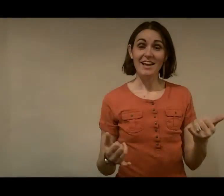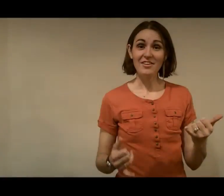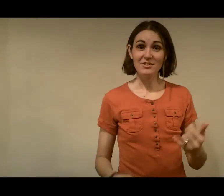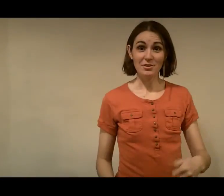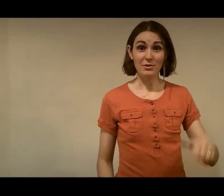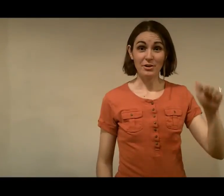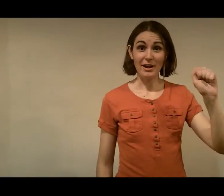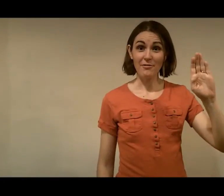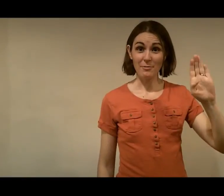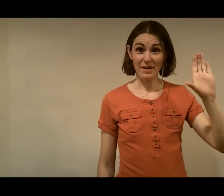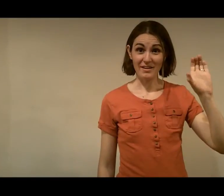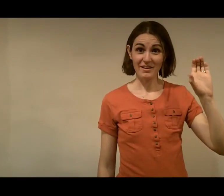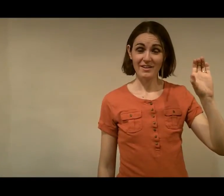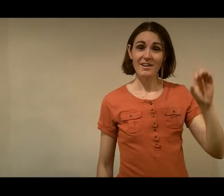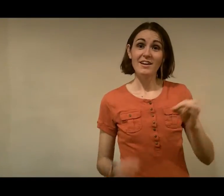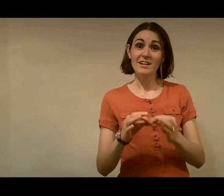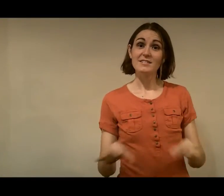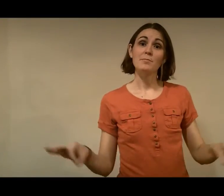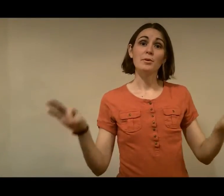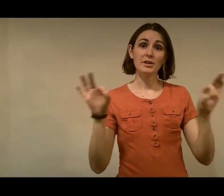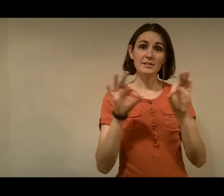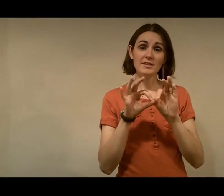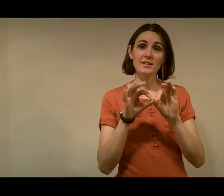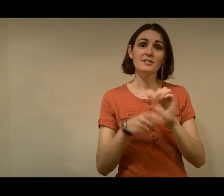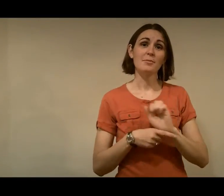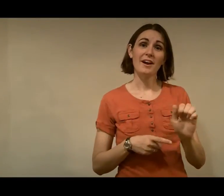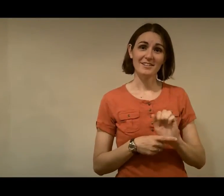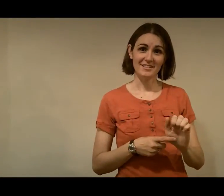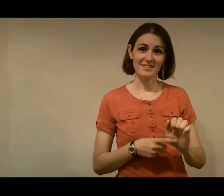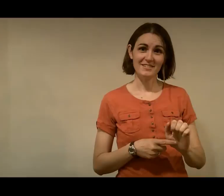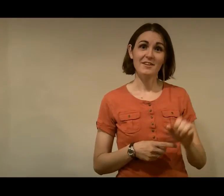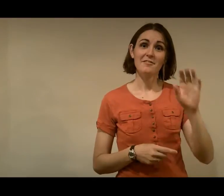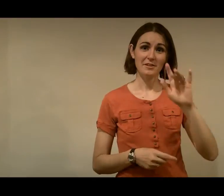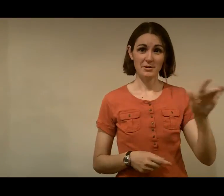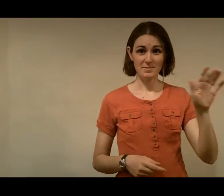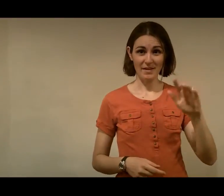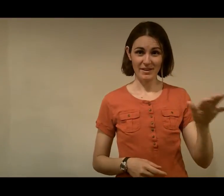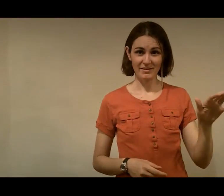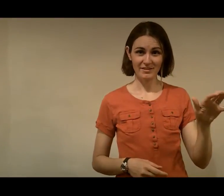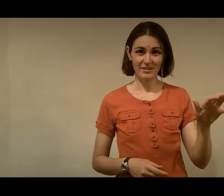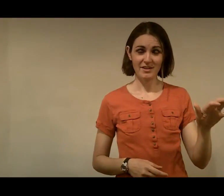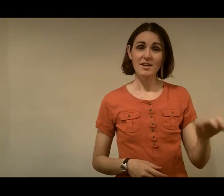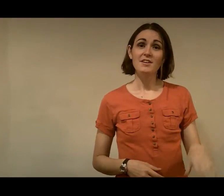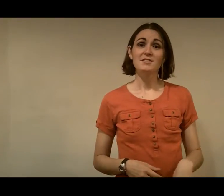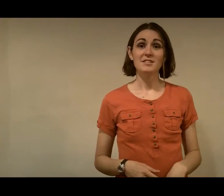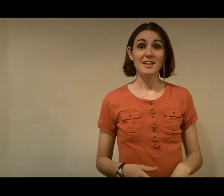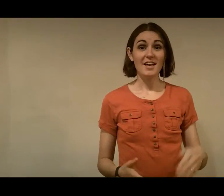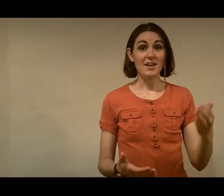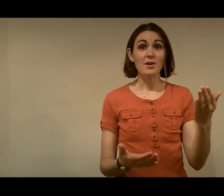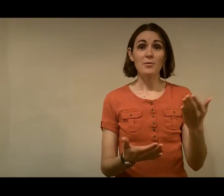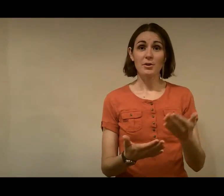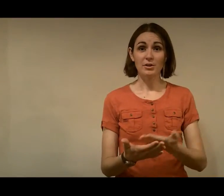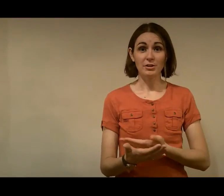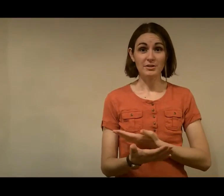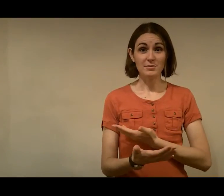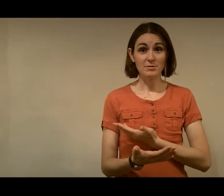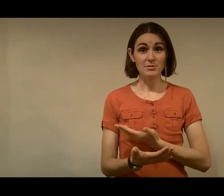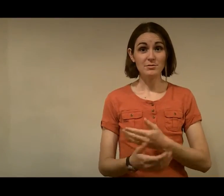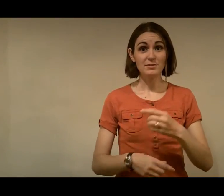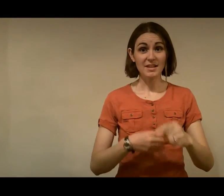Now that you know your alphabet, it's important to practice fingerspelling. So today, we're going to learn some new